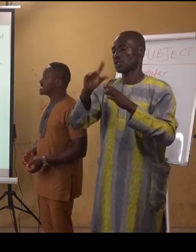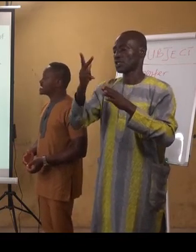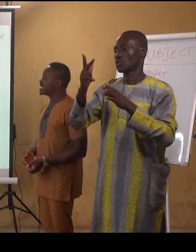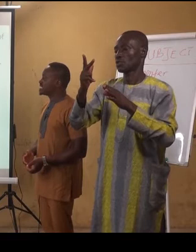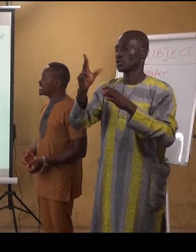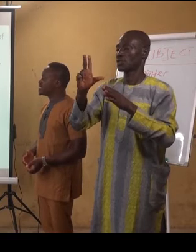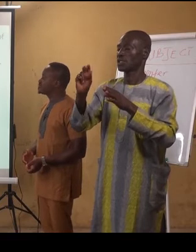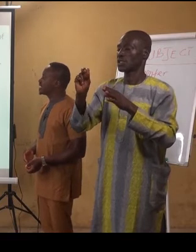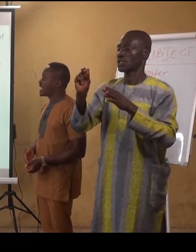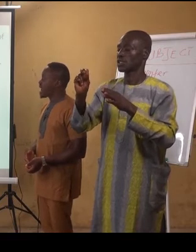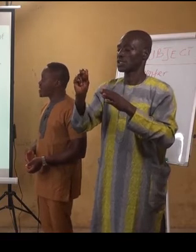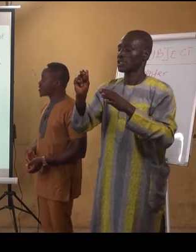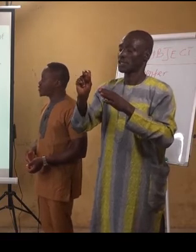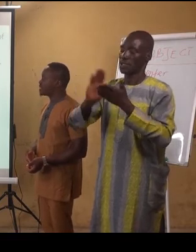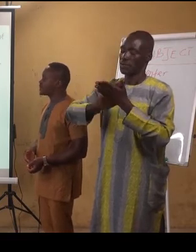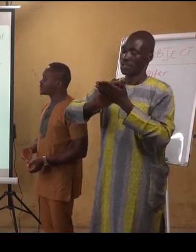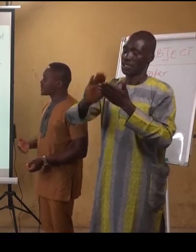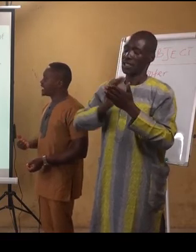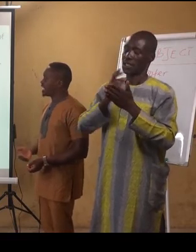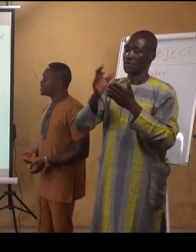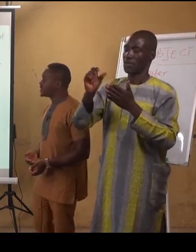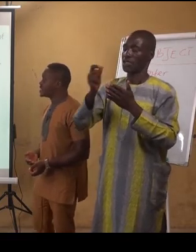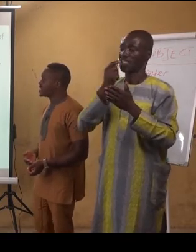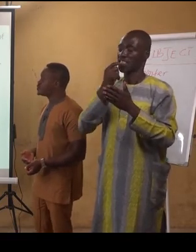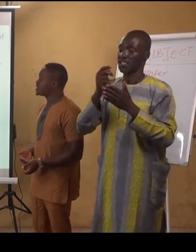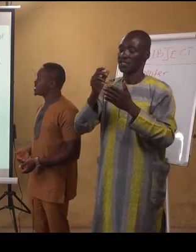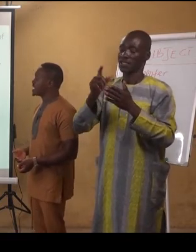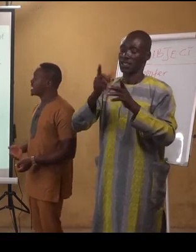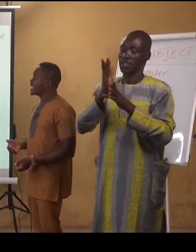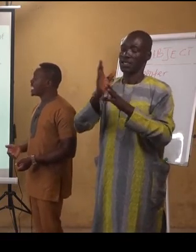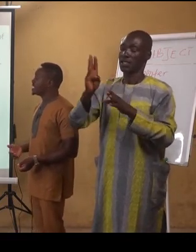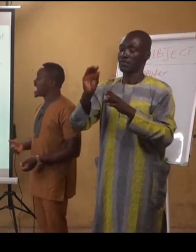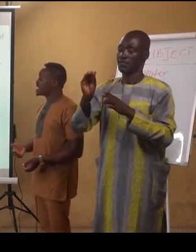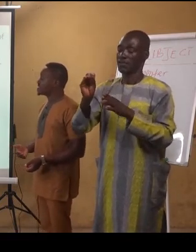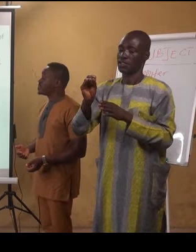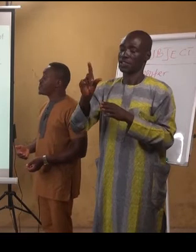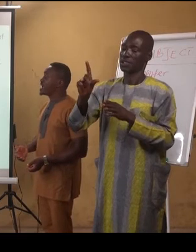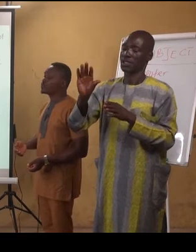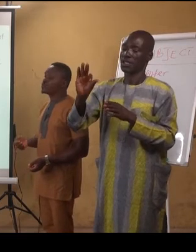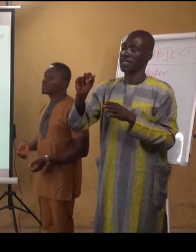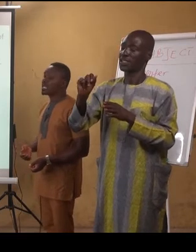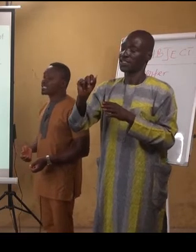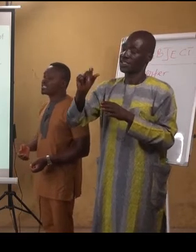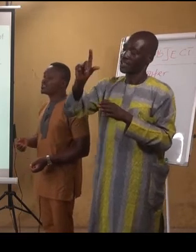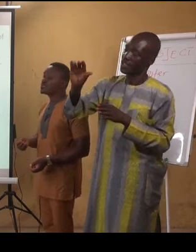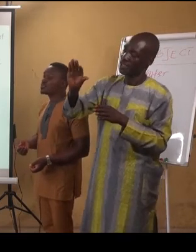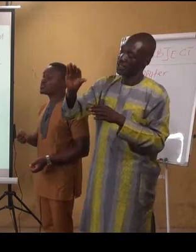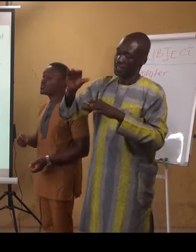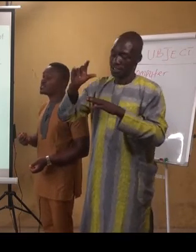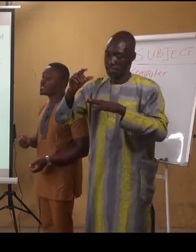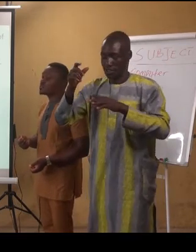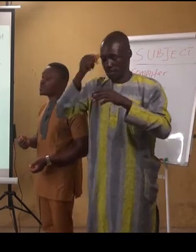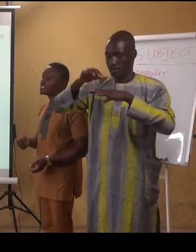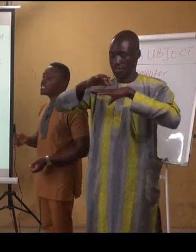the 30. Line 30 would clear our screen. Line 40 would say let us. Remember I told you $ is used